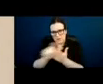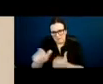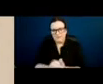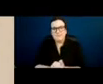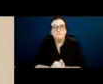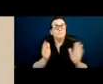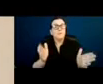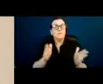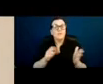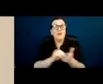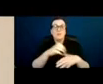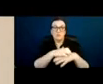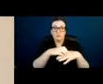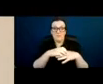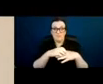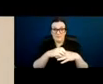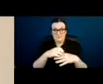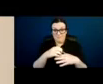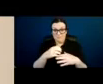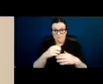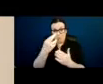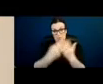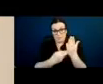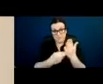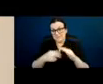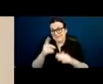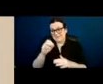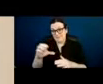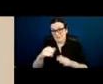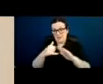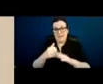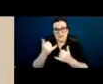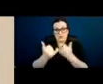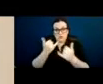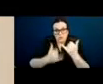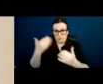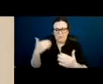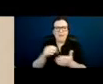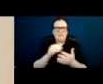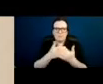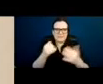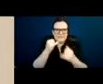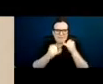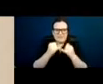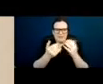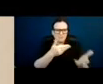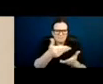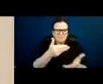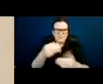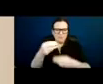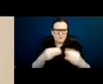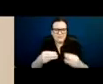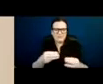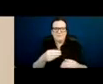in December last year, which marked the start of a detailed public consultation process. That consultation